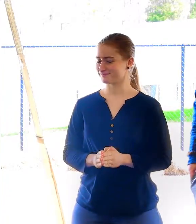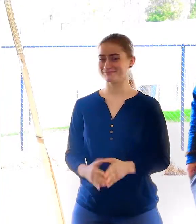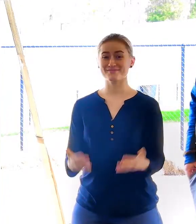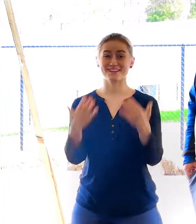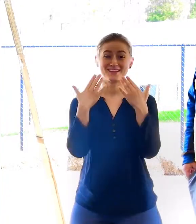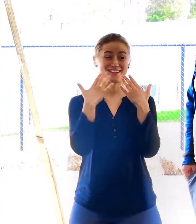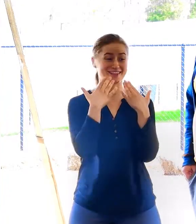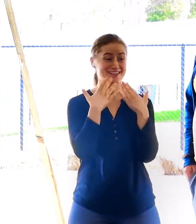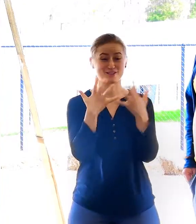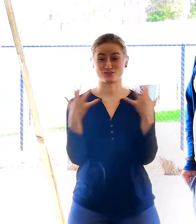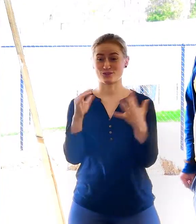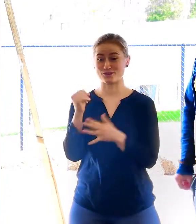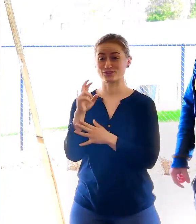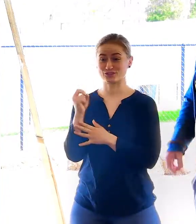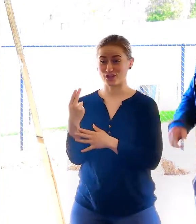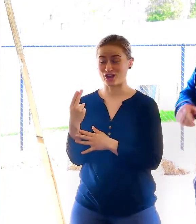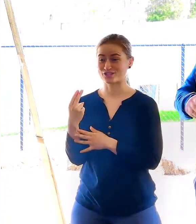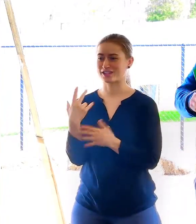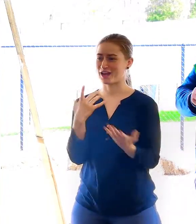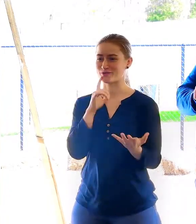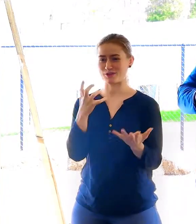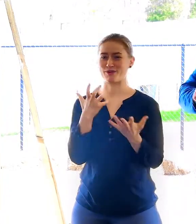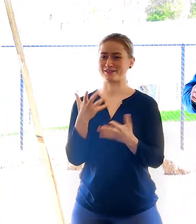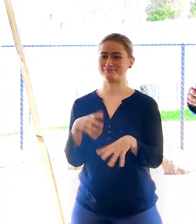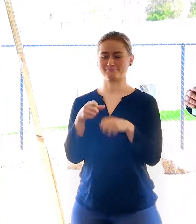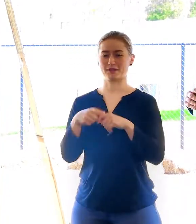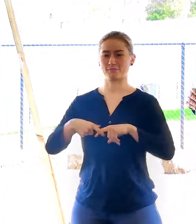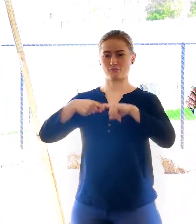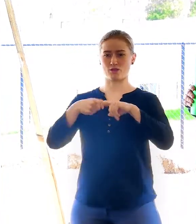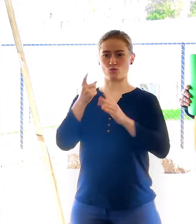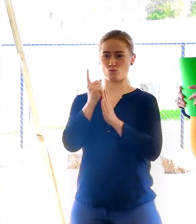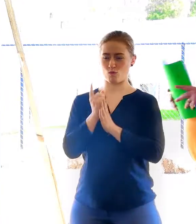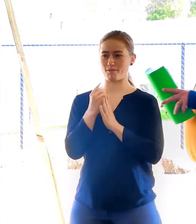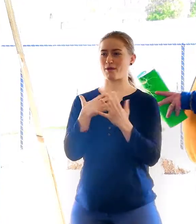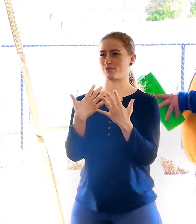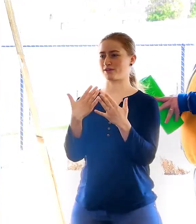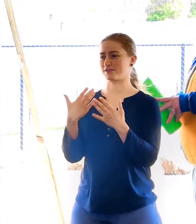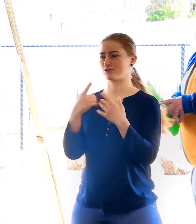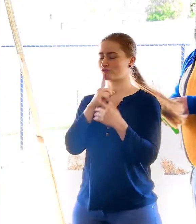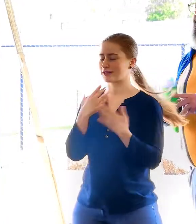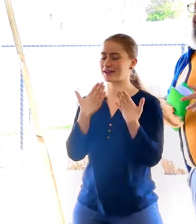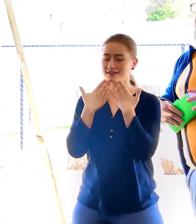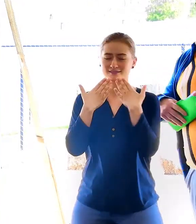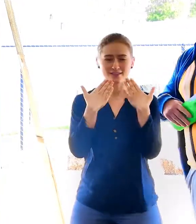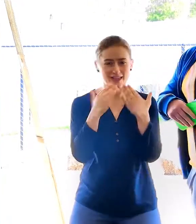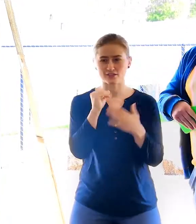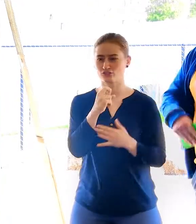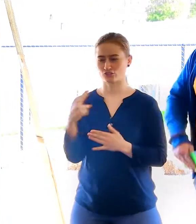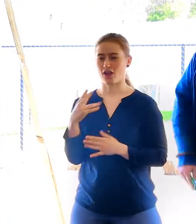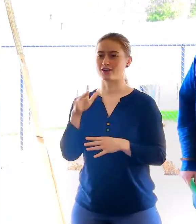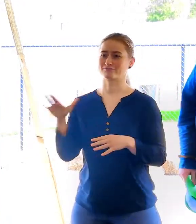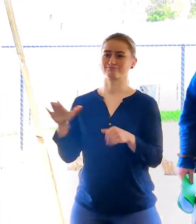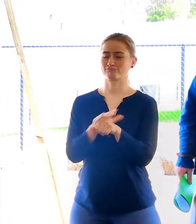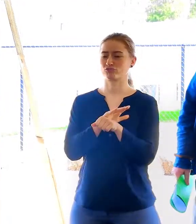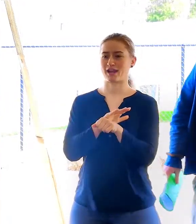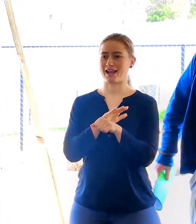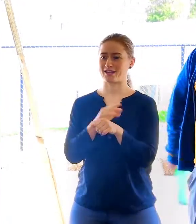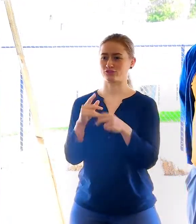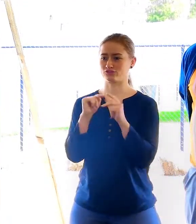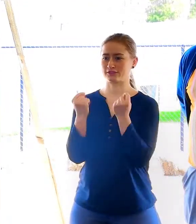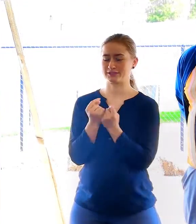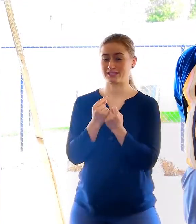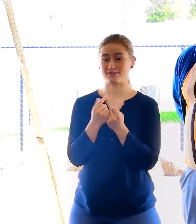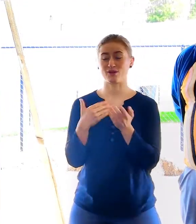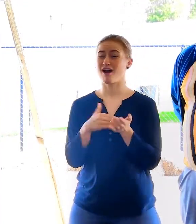Thank you so much, Josh, and I just want to take a moment to publicly thank Josh and his entire team. There are